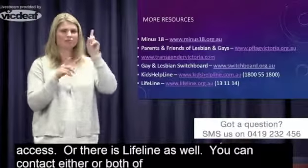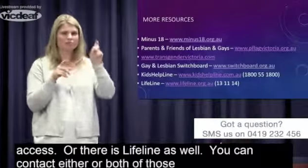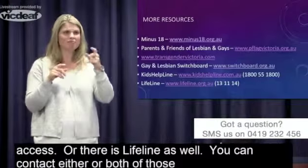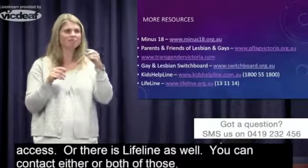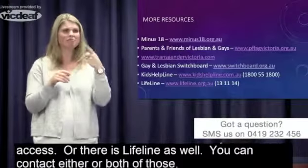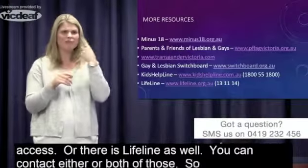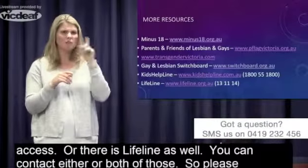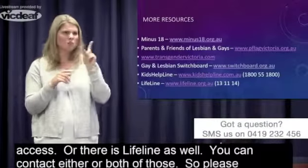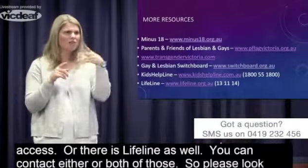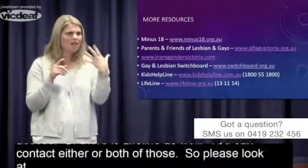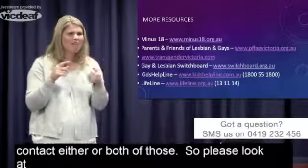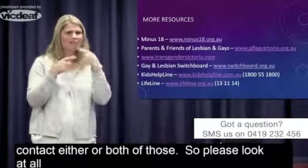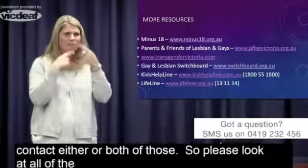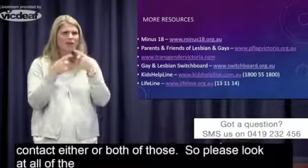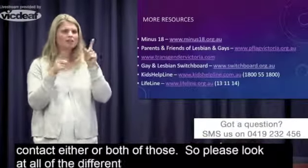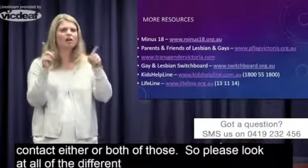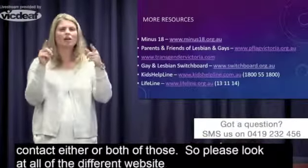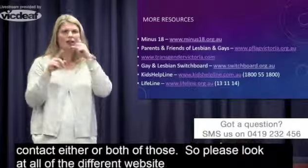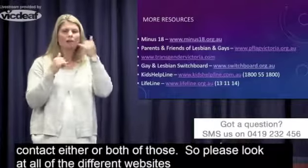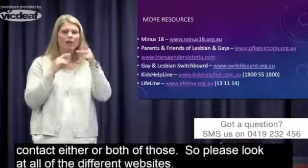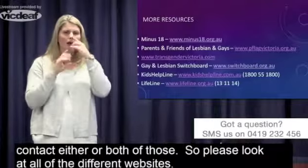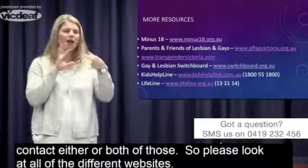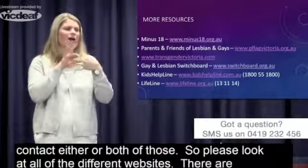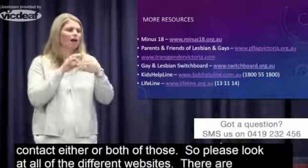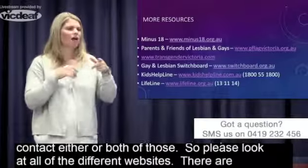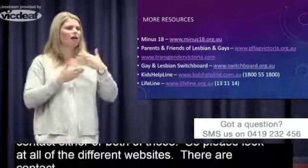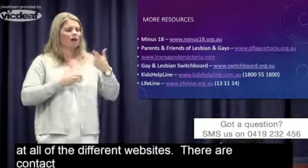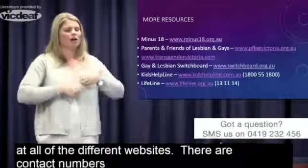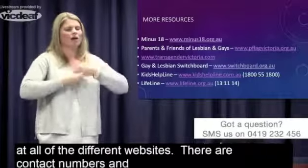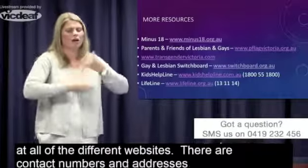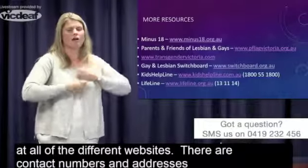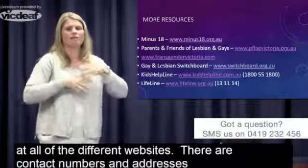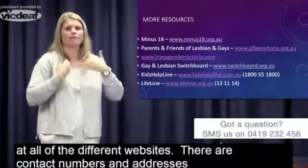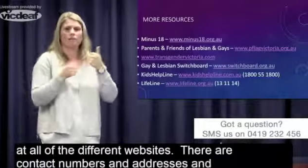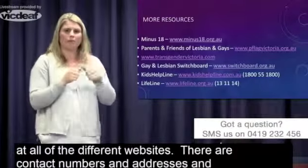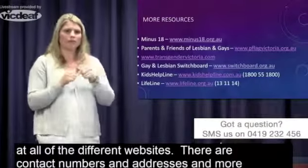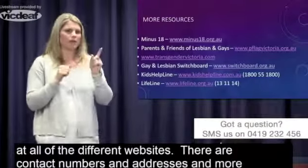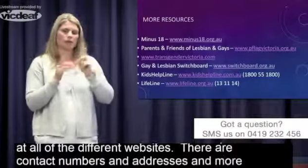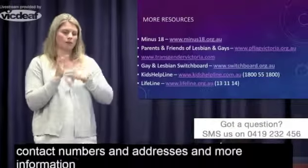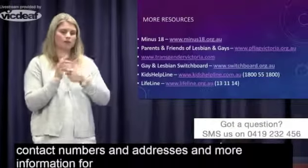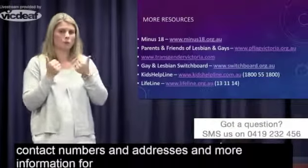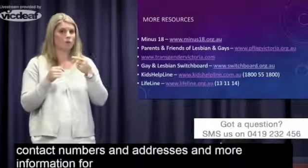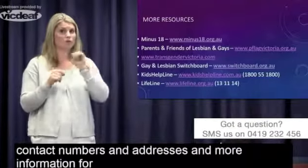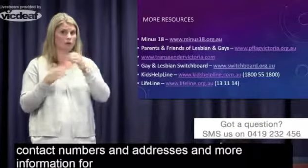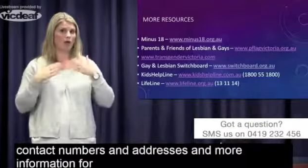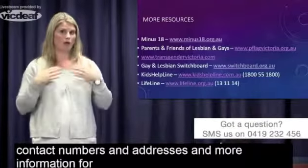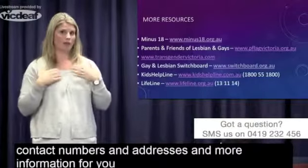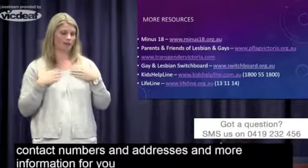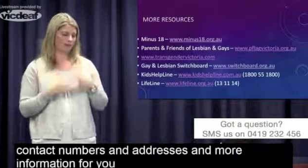there's contact numbers and addresses and more information for you, so that you can feel better about who